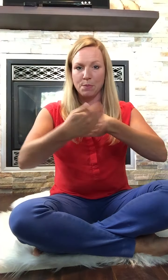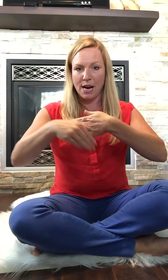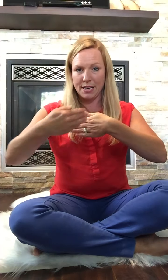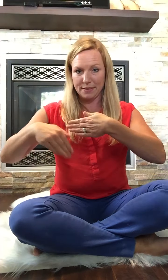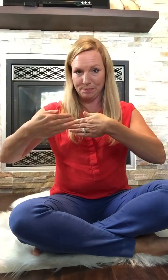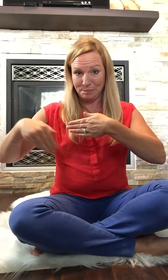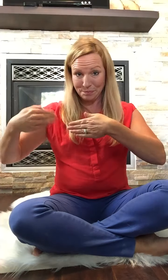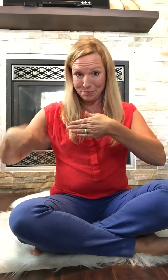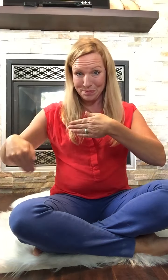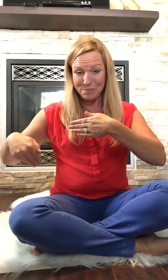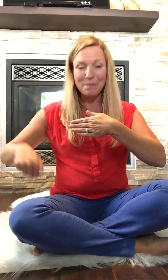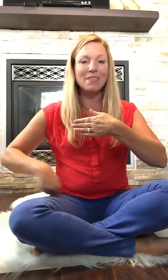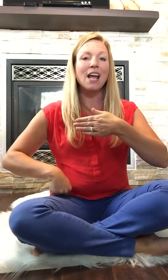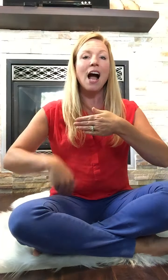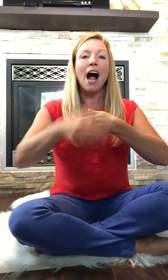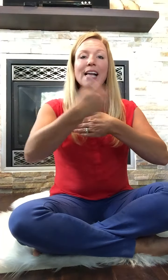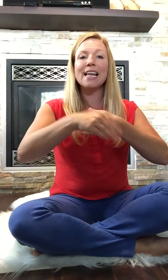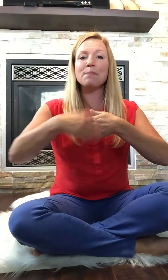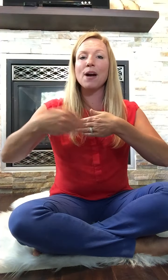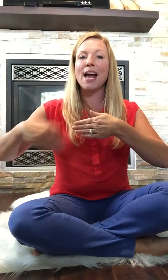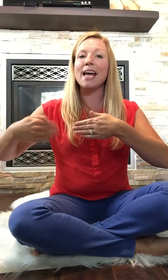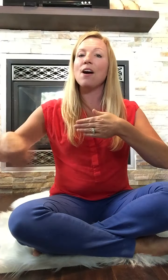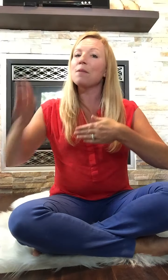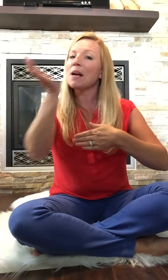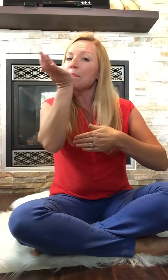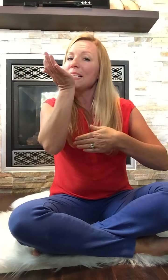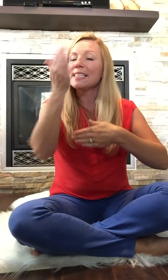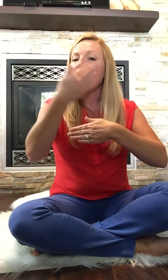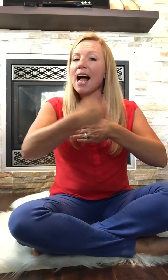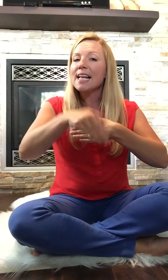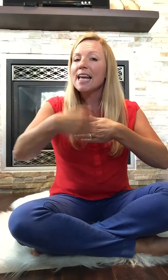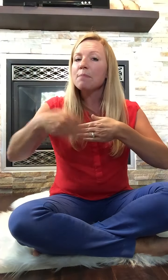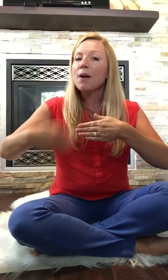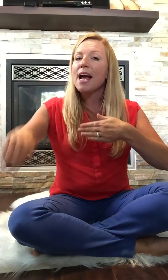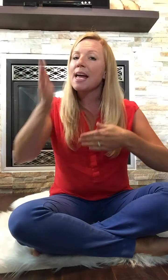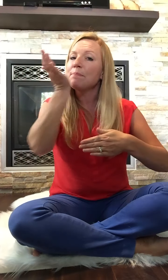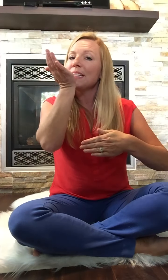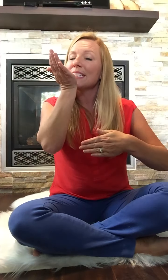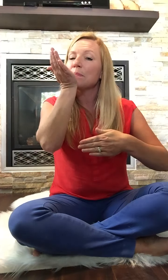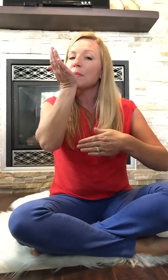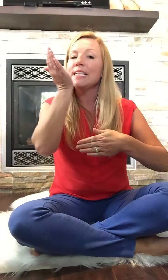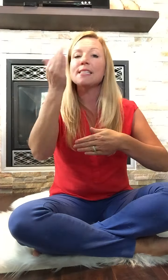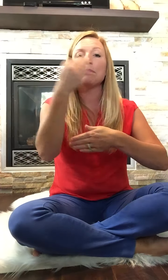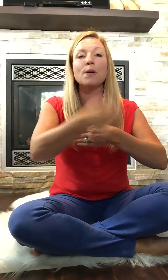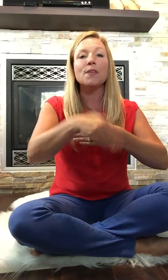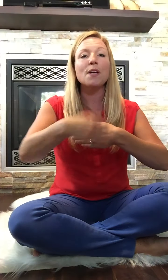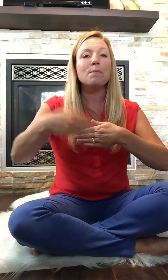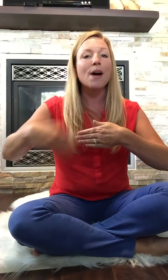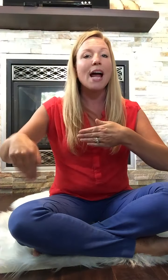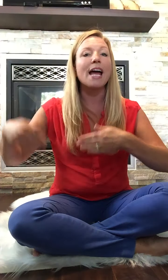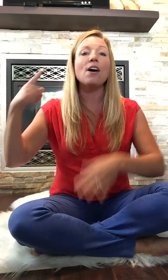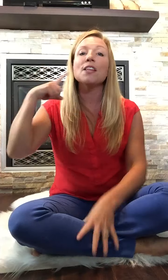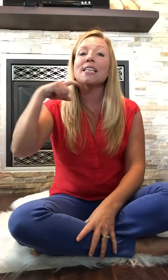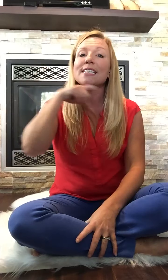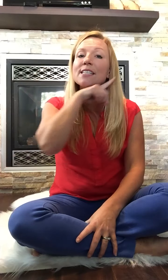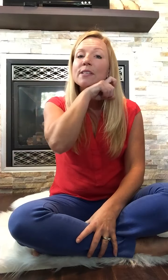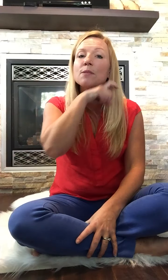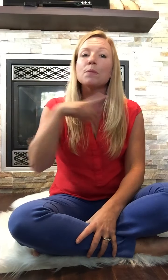Bread. I like bread on my pizza. I like bread pizza, please. Put the bread on the cereal. Put